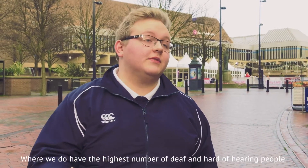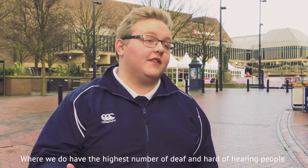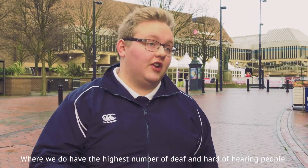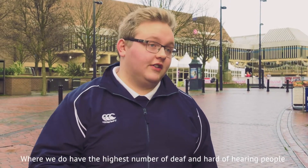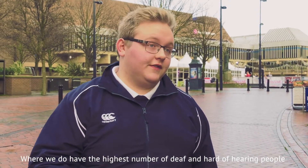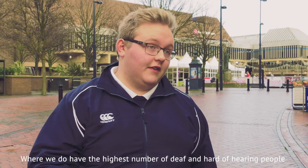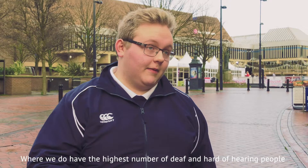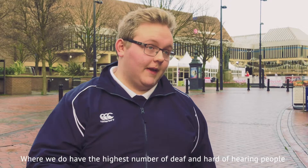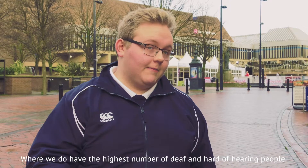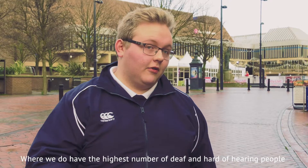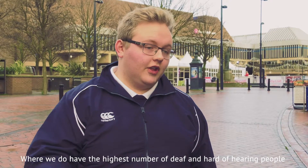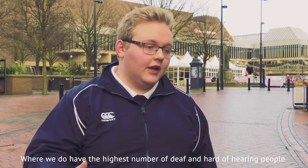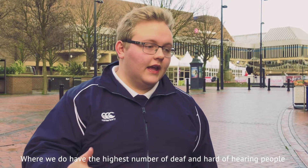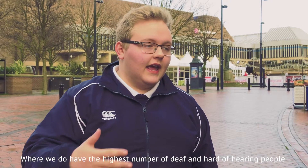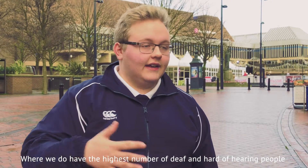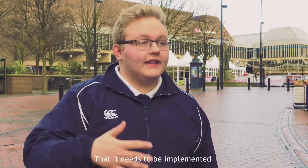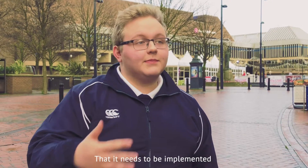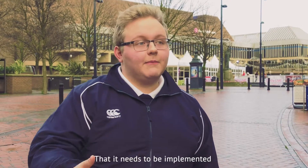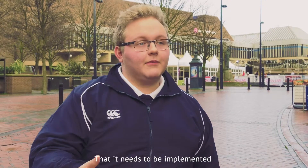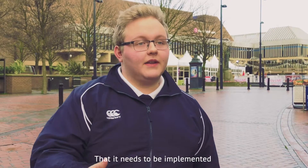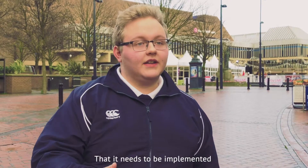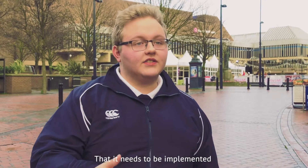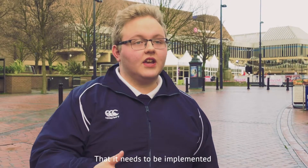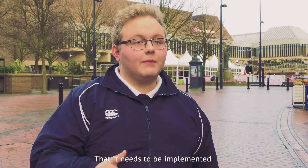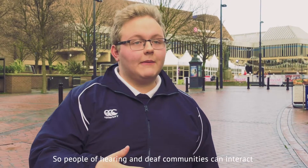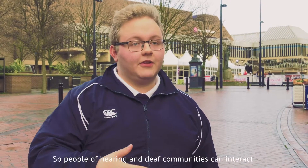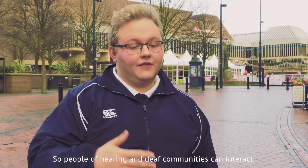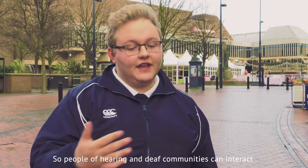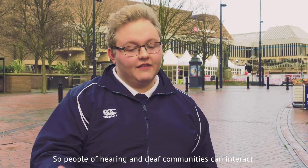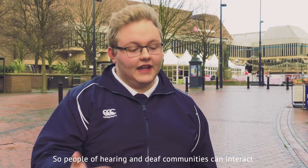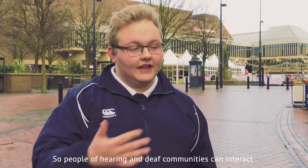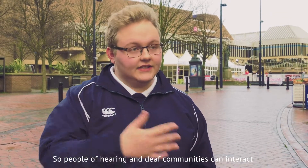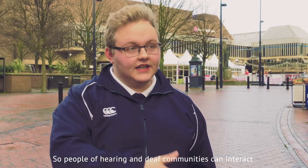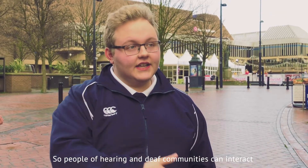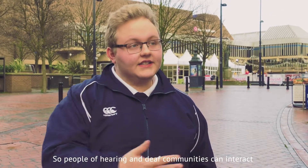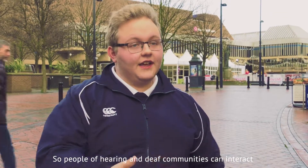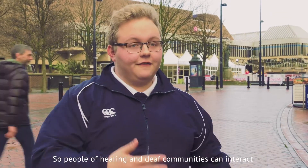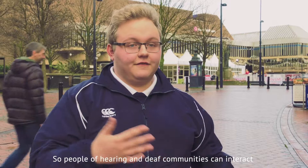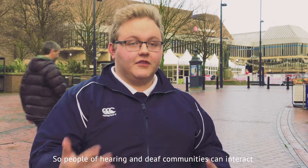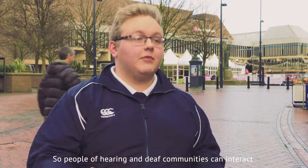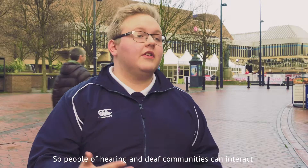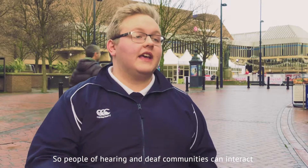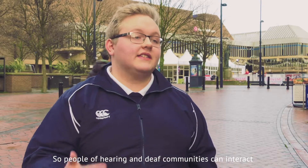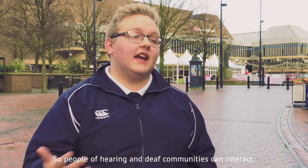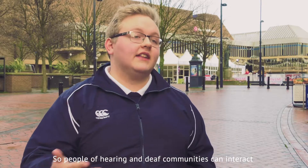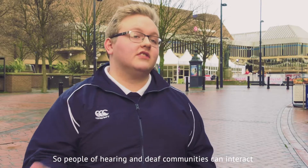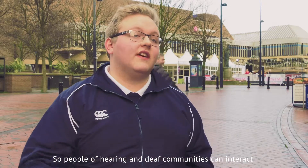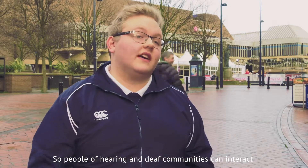number of deaf and hard of hearing people, that it needs to be implemented so people of hearing and deaf communities can interact.